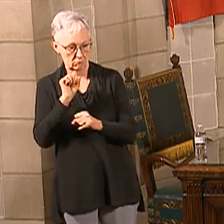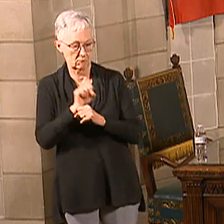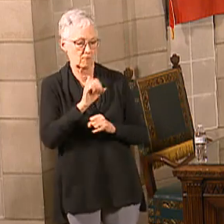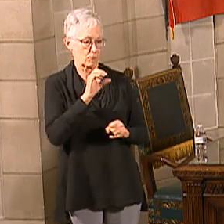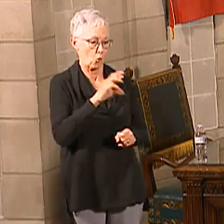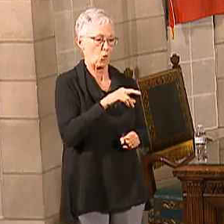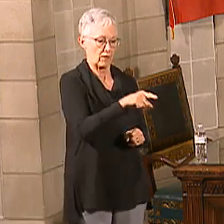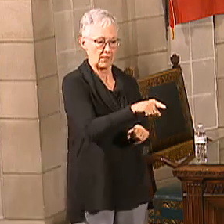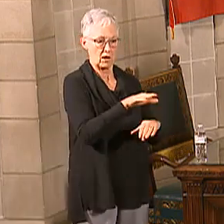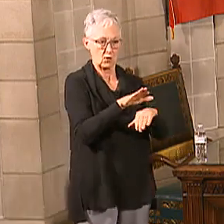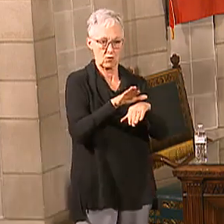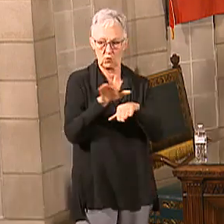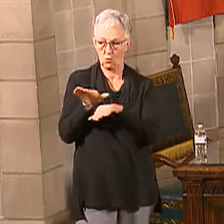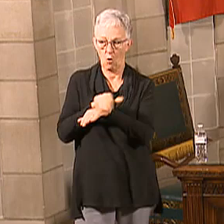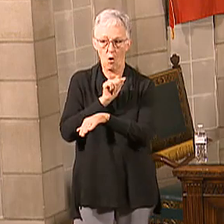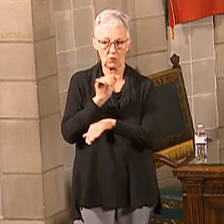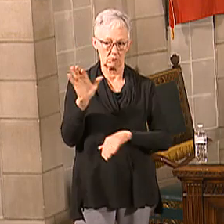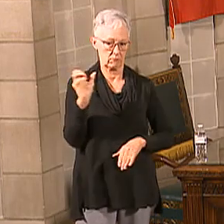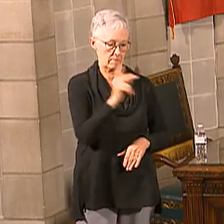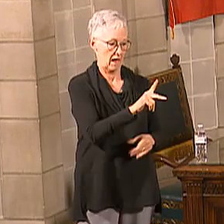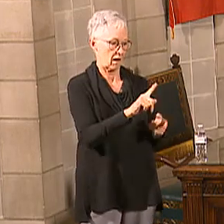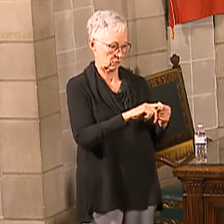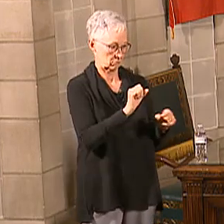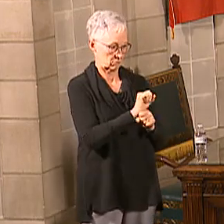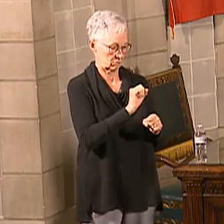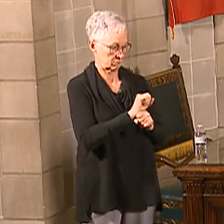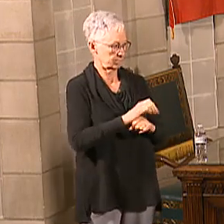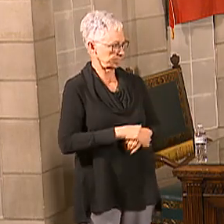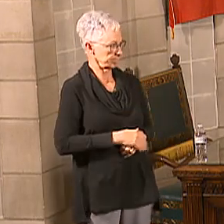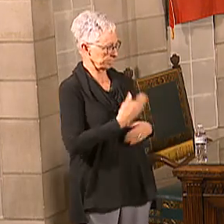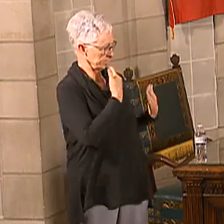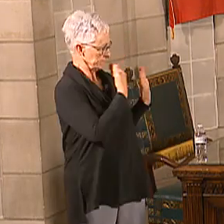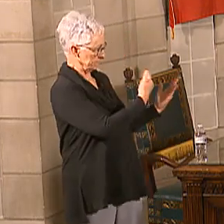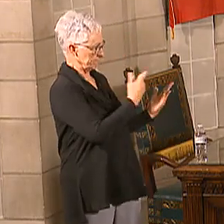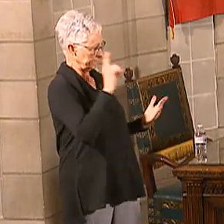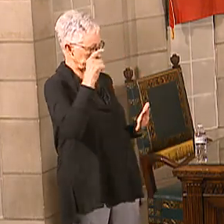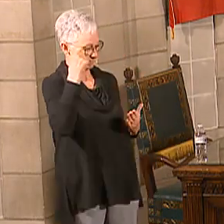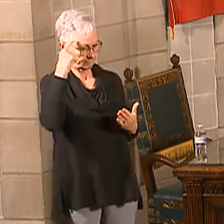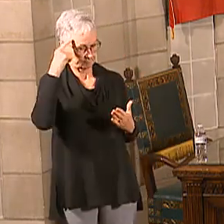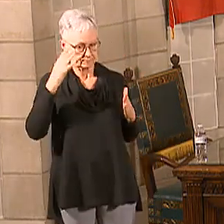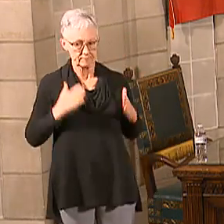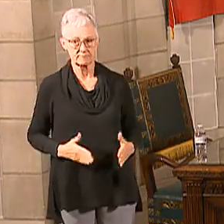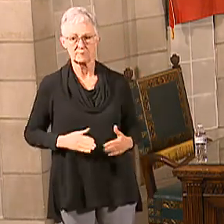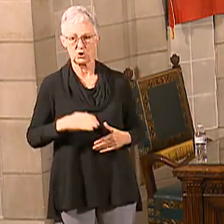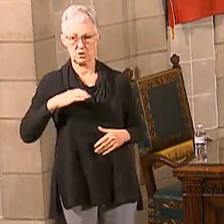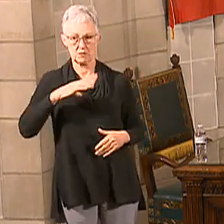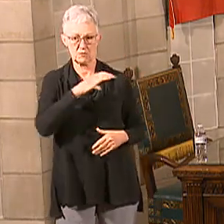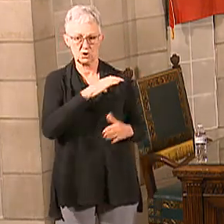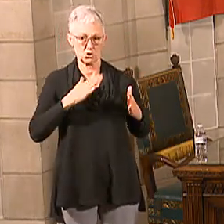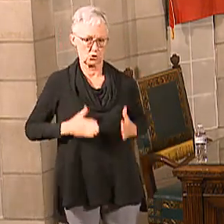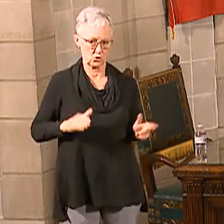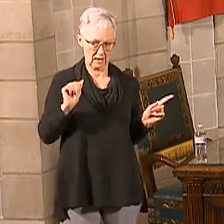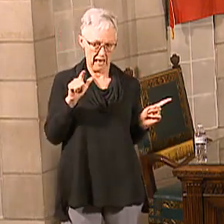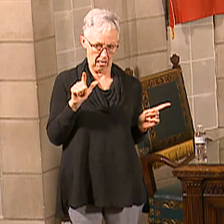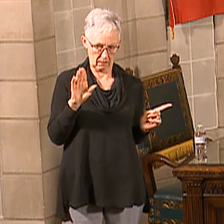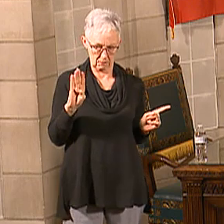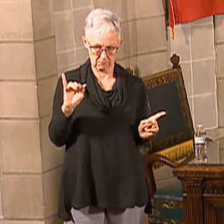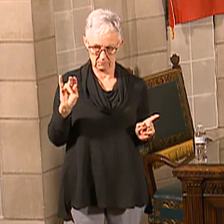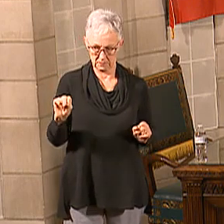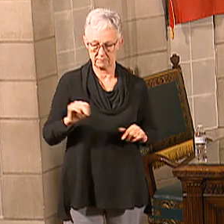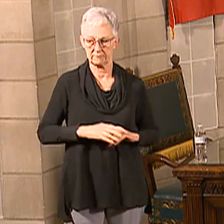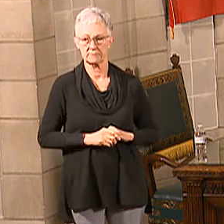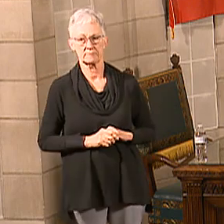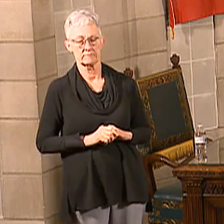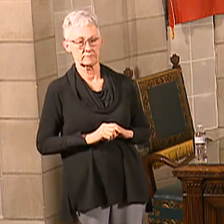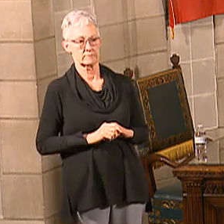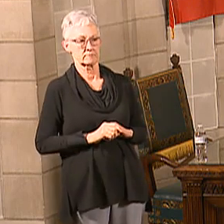All right, thank you. Thank you, Governor. Thank you, everyone. As the Governor has